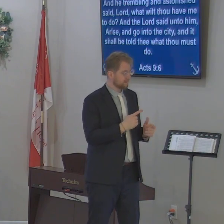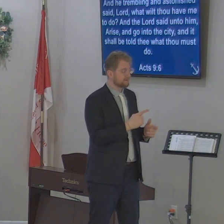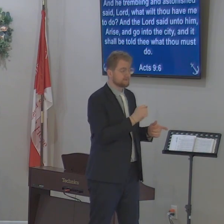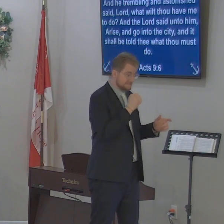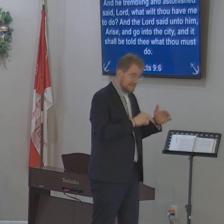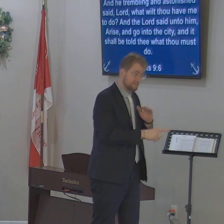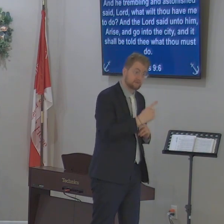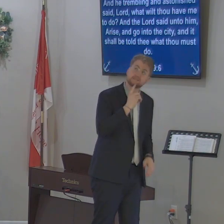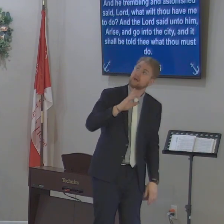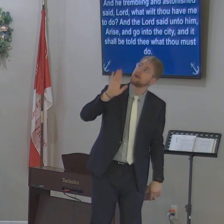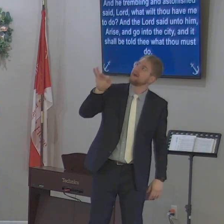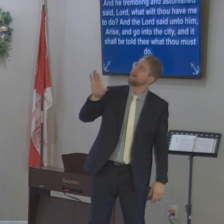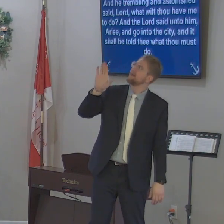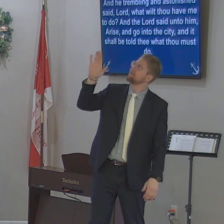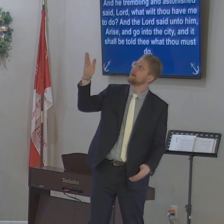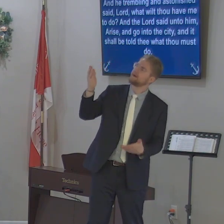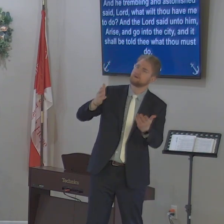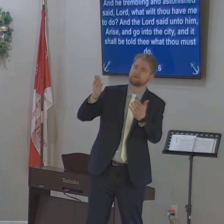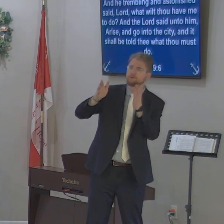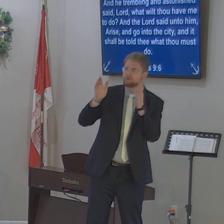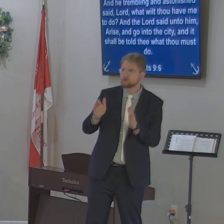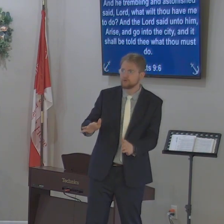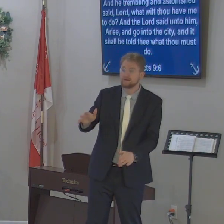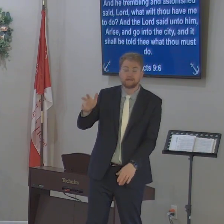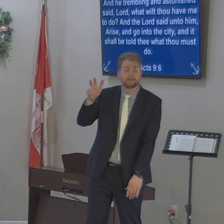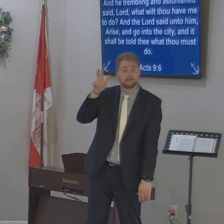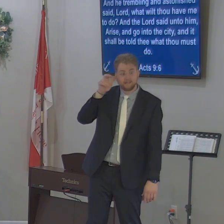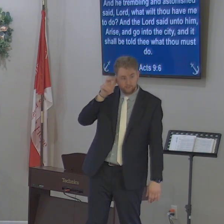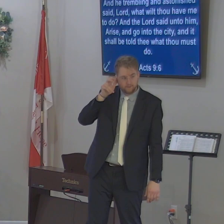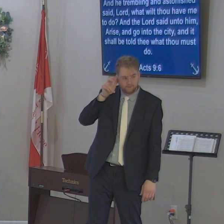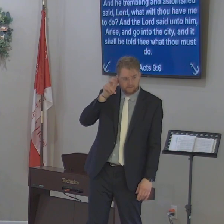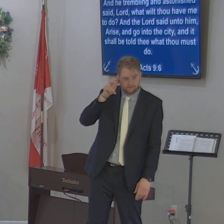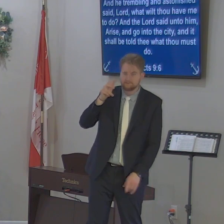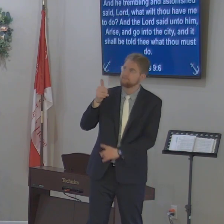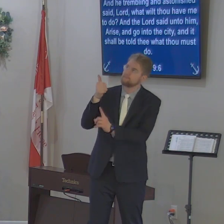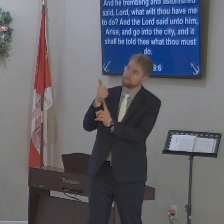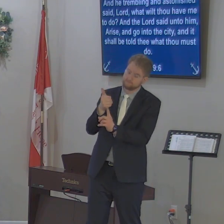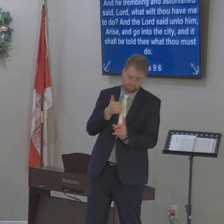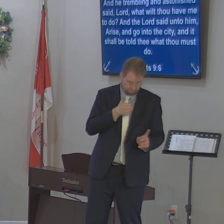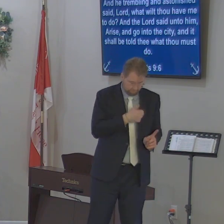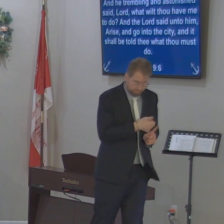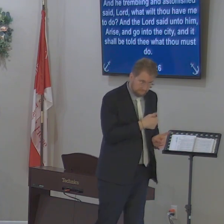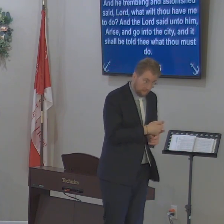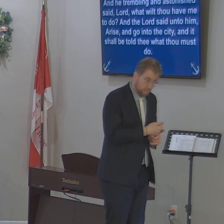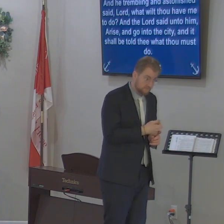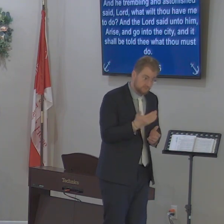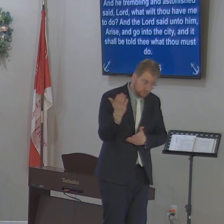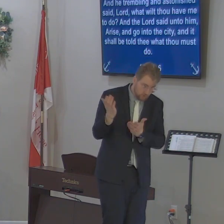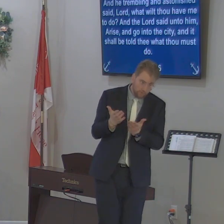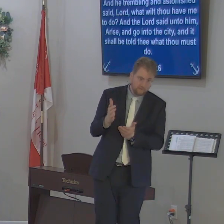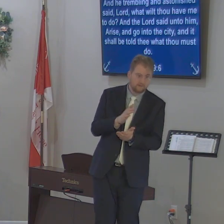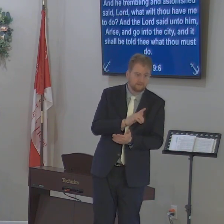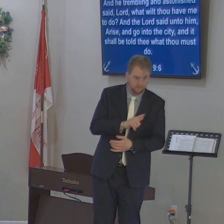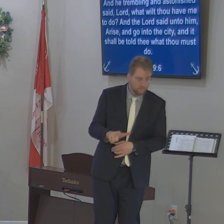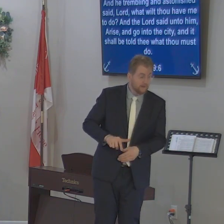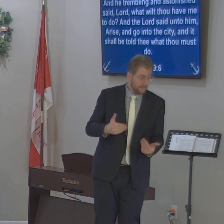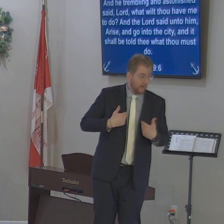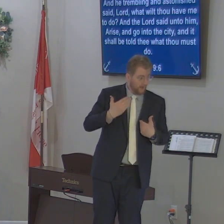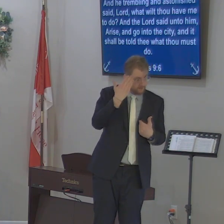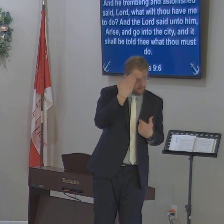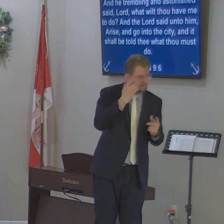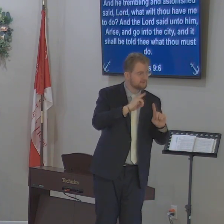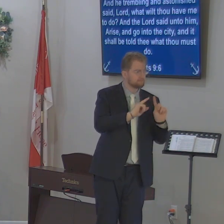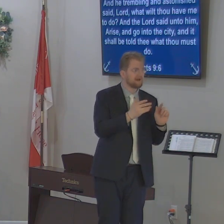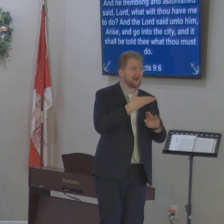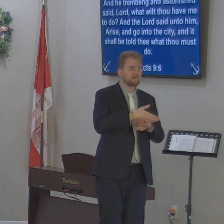servant heareth. He was ministering unto the Lord. He had a knowledge. But that morning after the